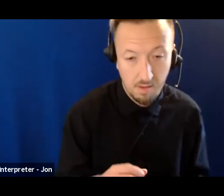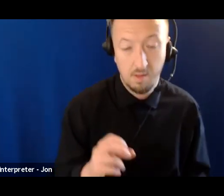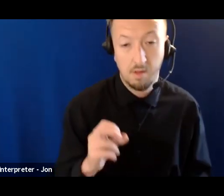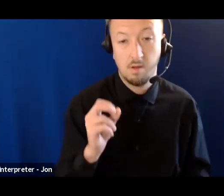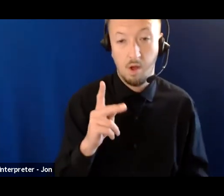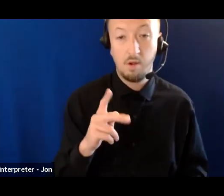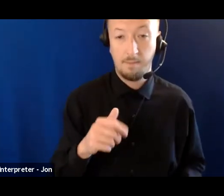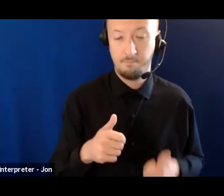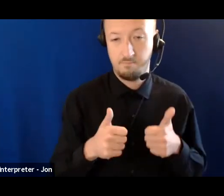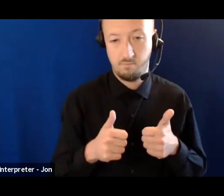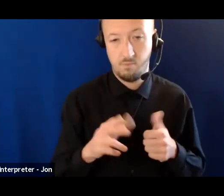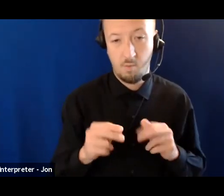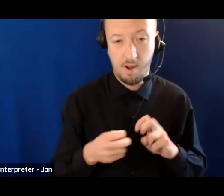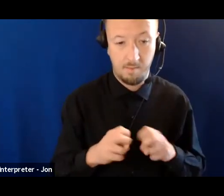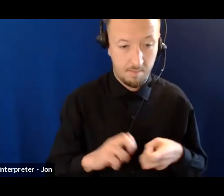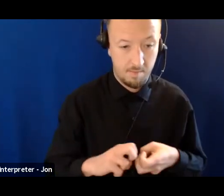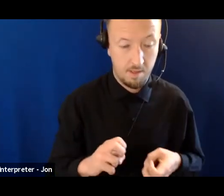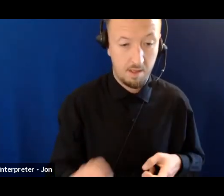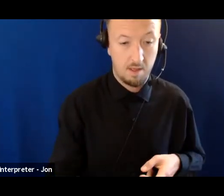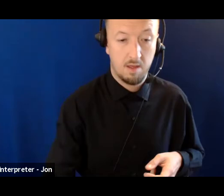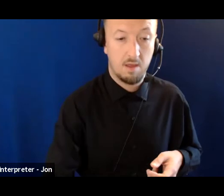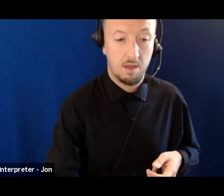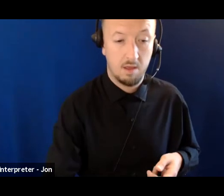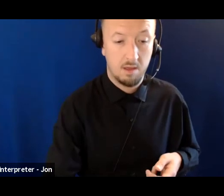deaf. Okay, no problem.